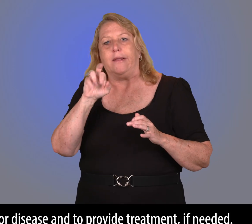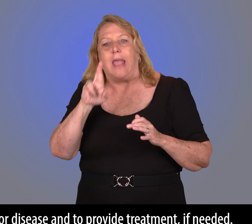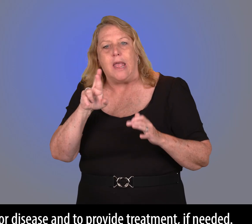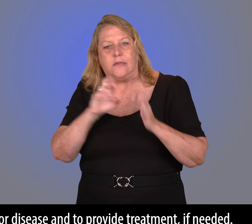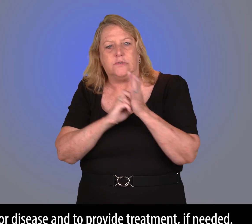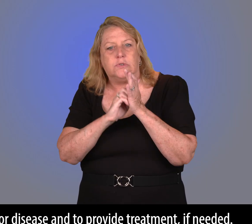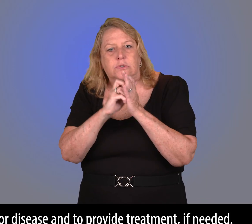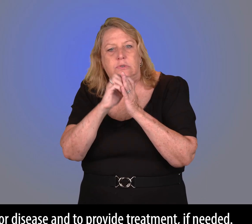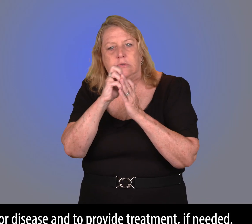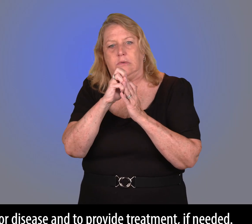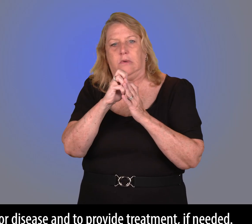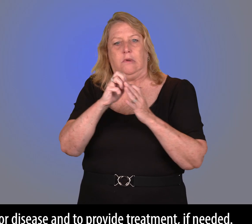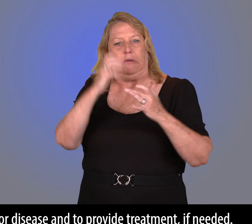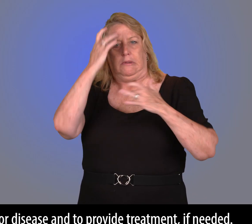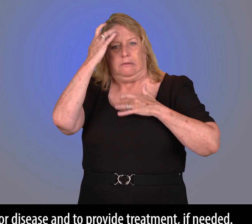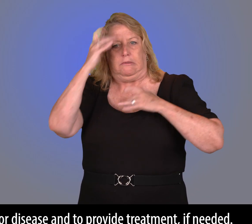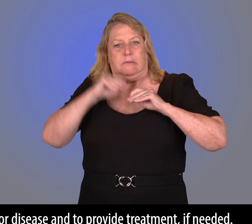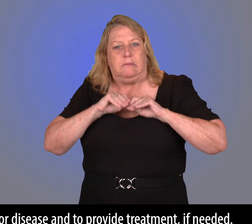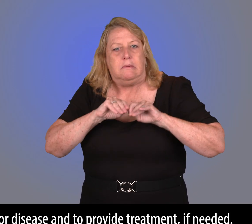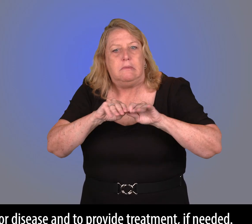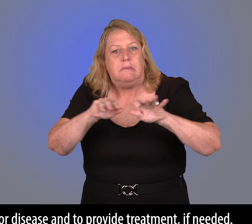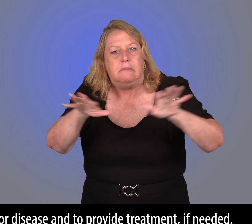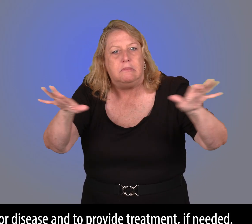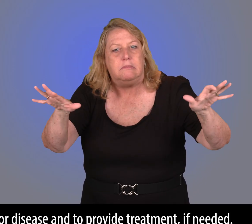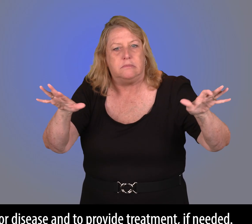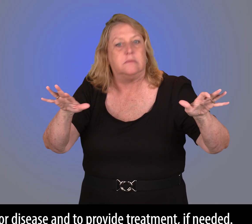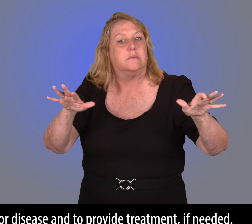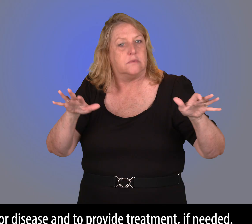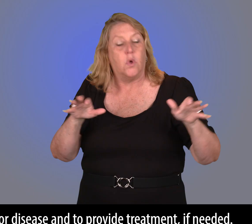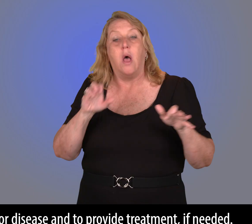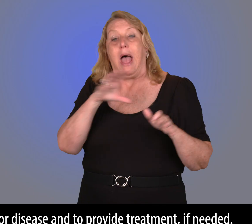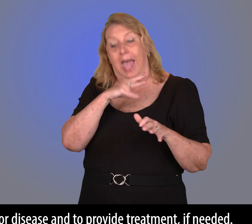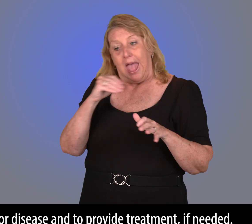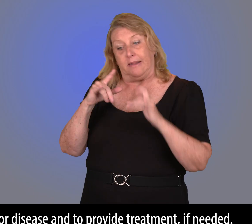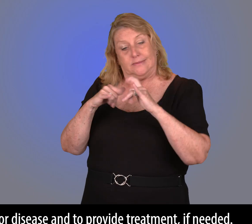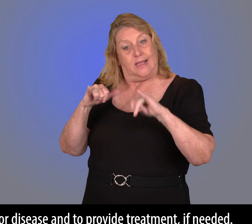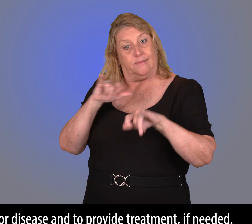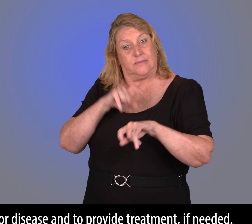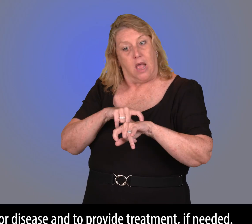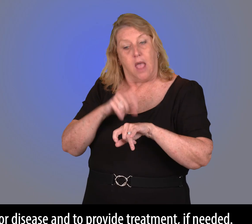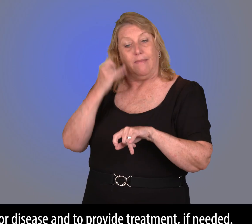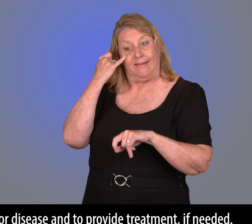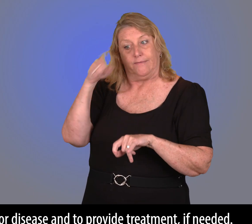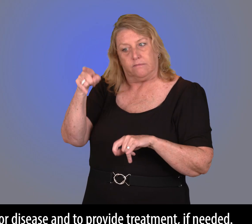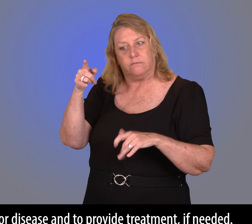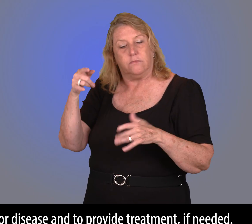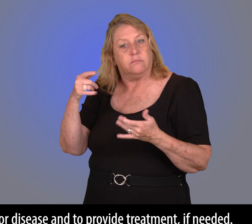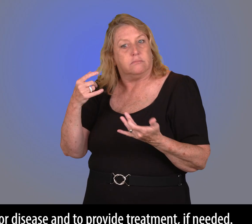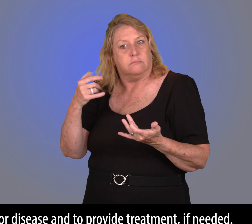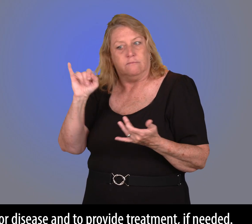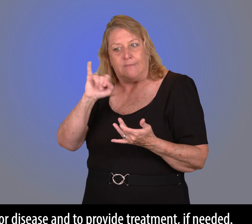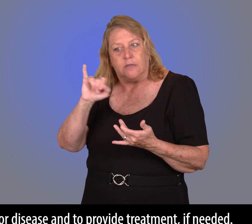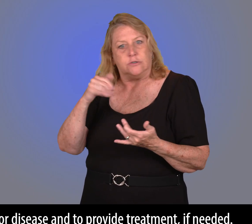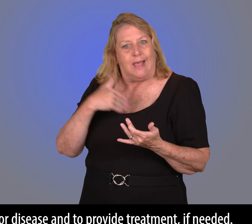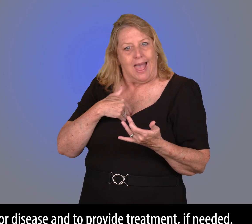such as cancer, infections, or disease, and to provide treatment if